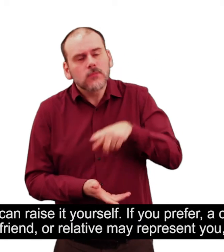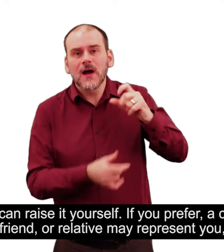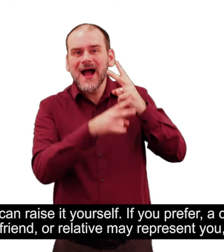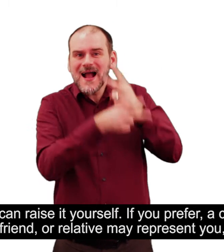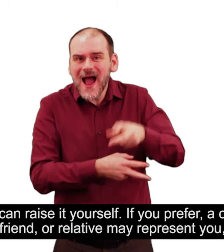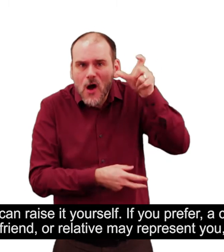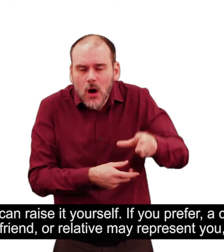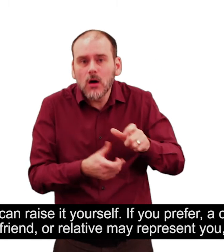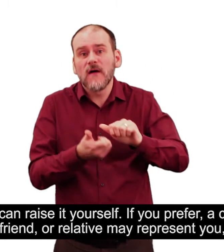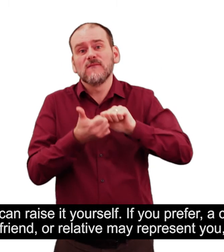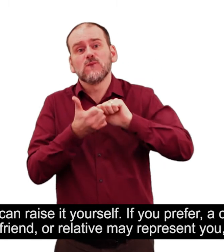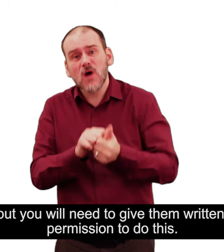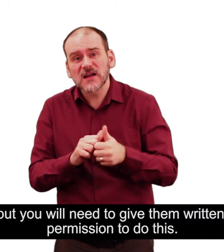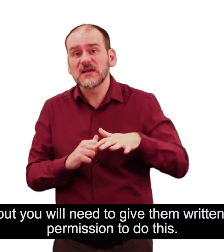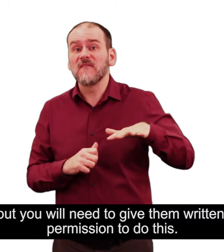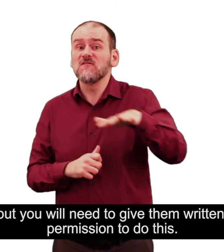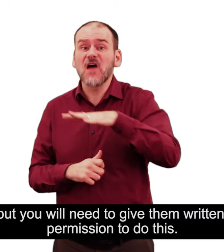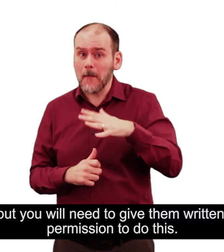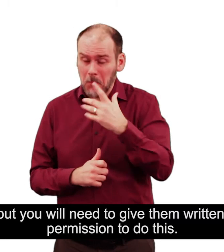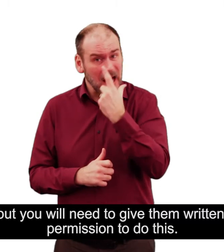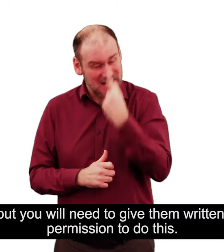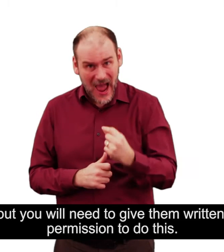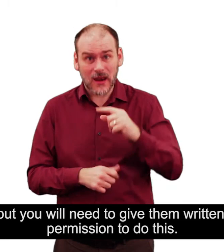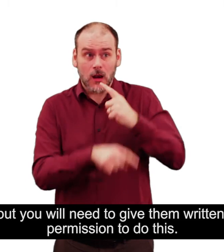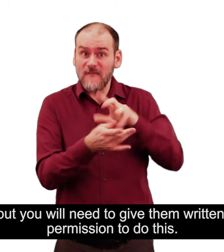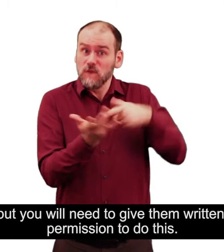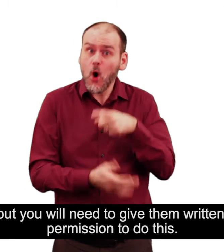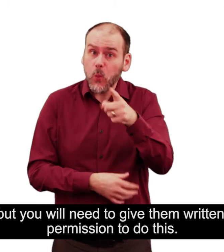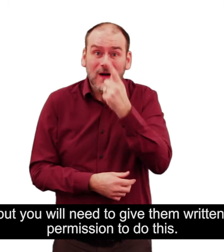relative may represent you, but you will need to give them written permission to do this.